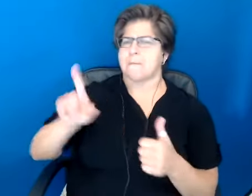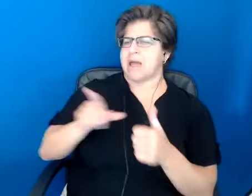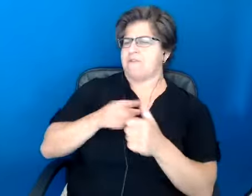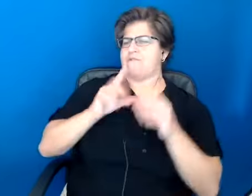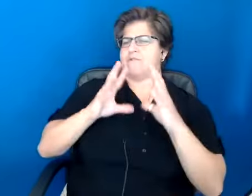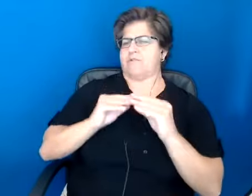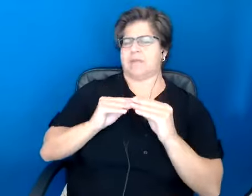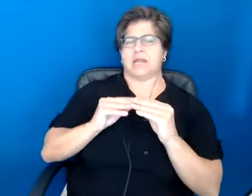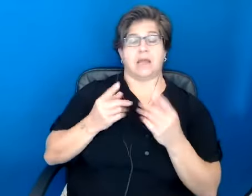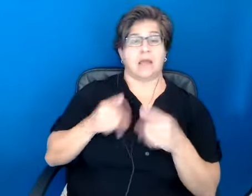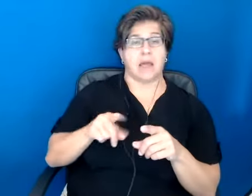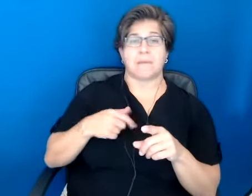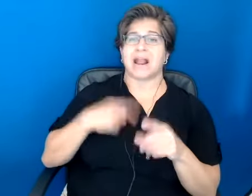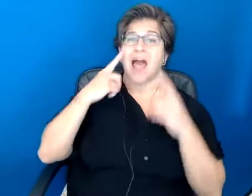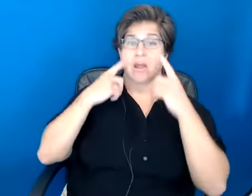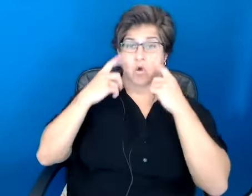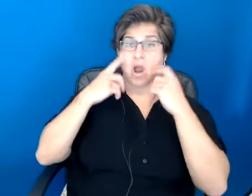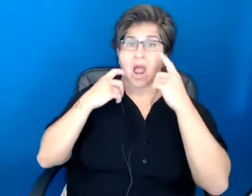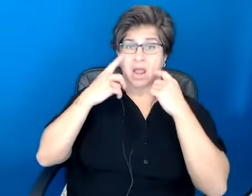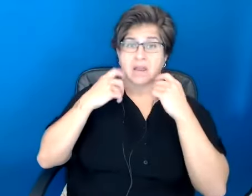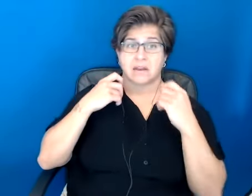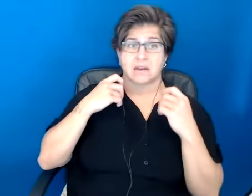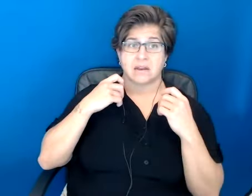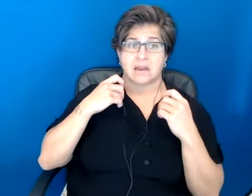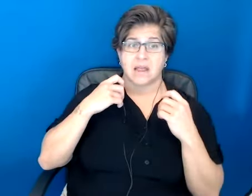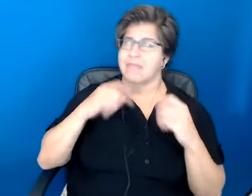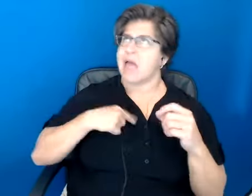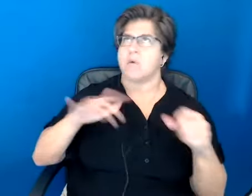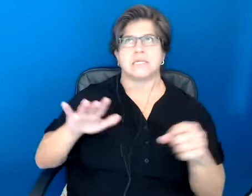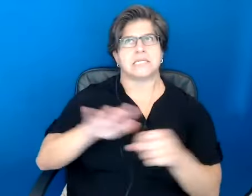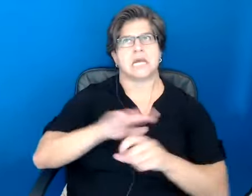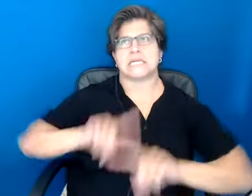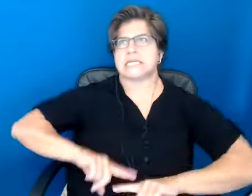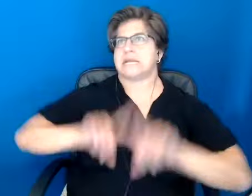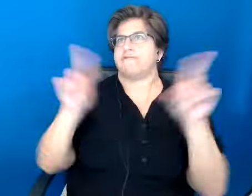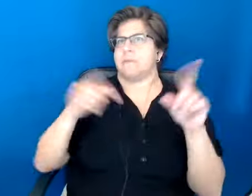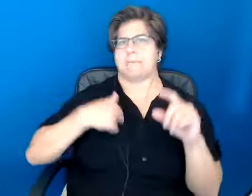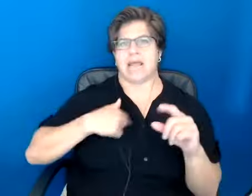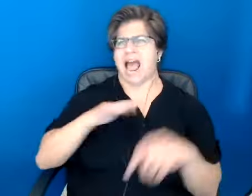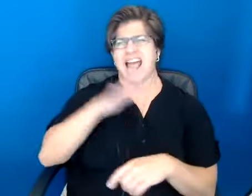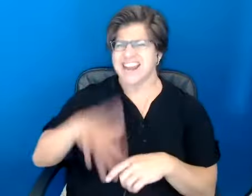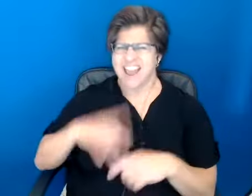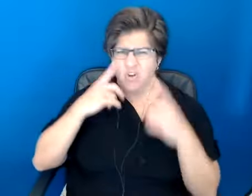like as if you're an out-of-body experience? That happened to me in Al-Anon because my very first meeting I